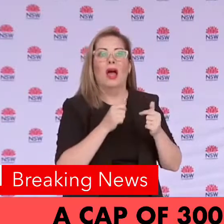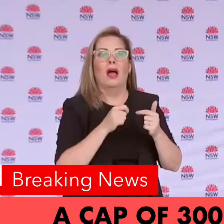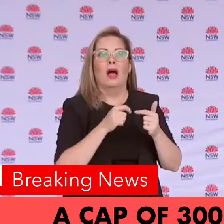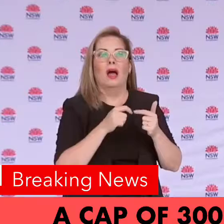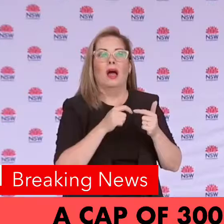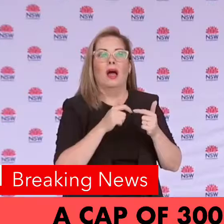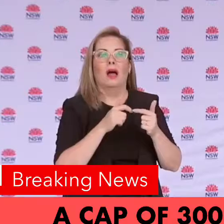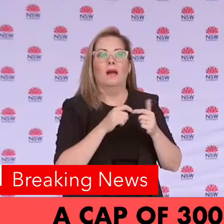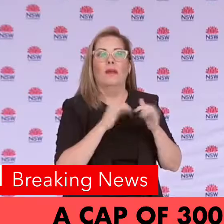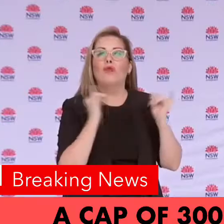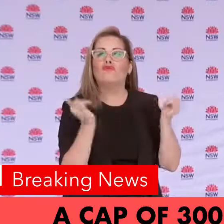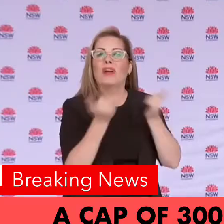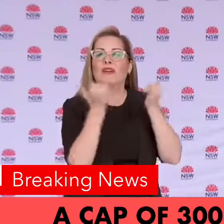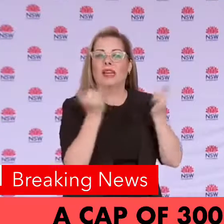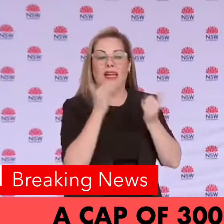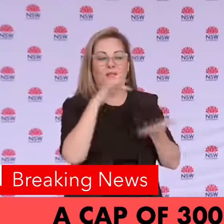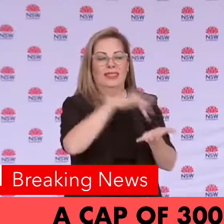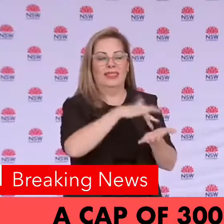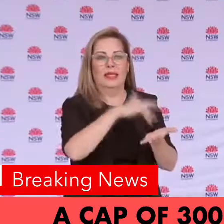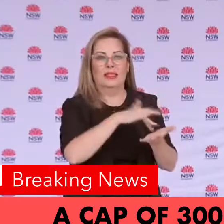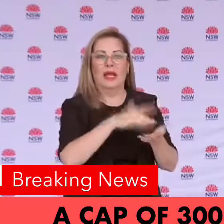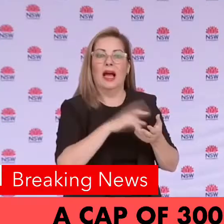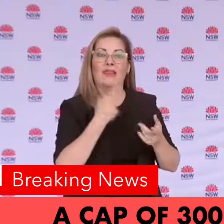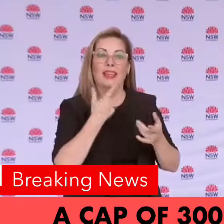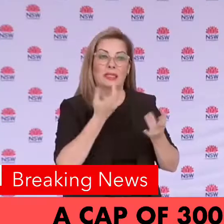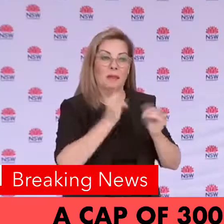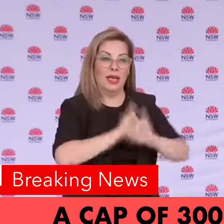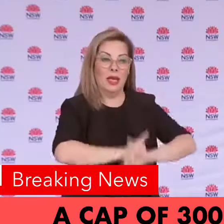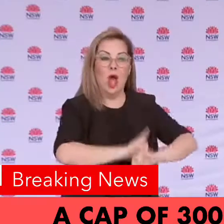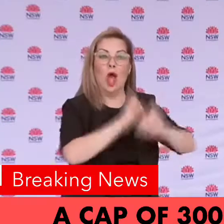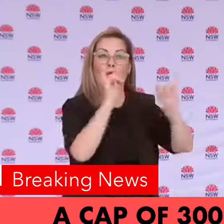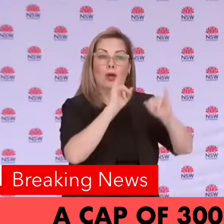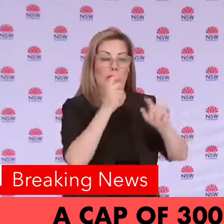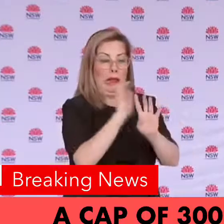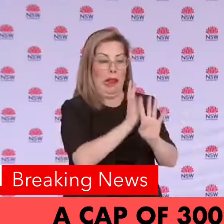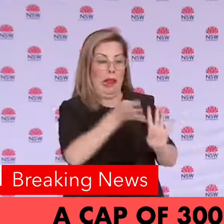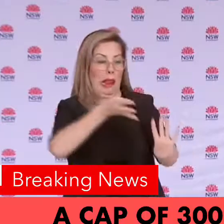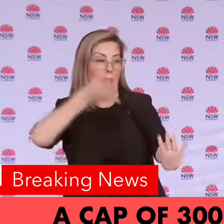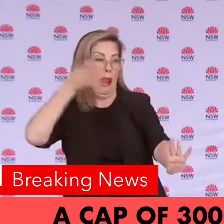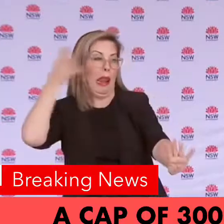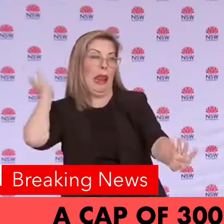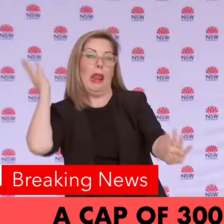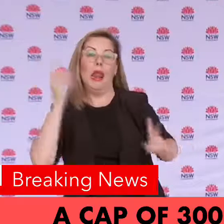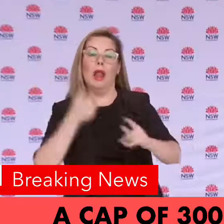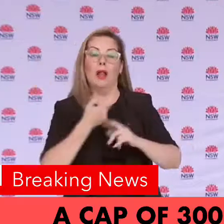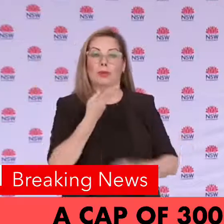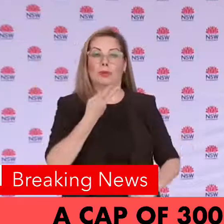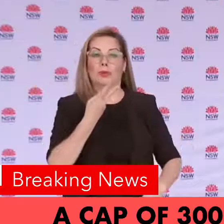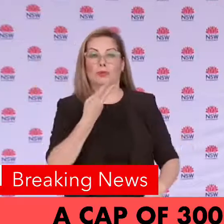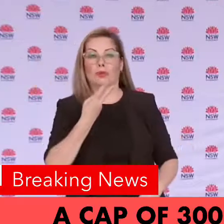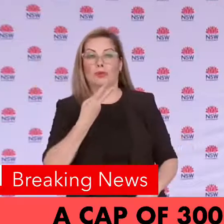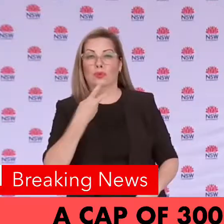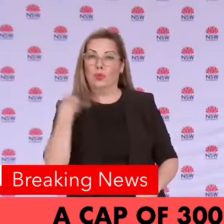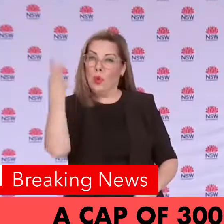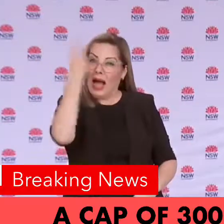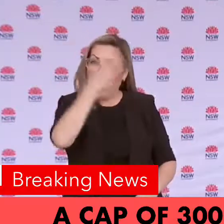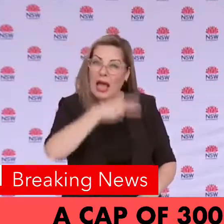for 2 hours. So can I just... How many people will potentially be exposed, and will the protocols